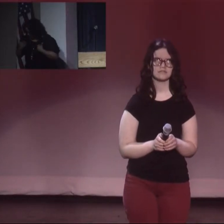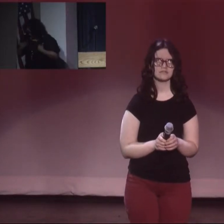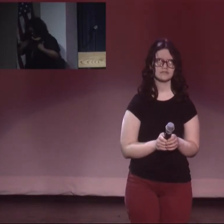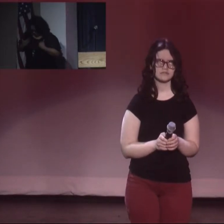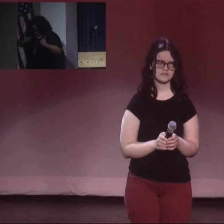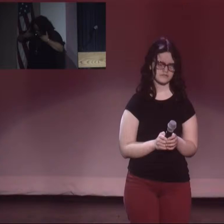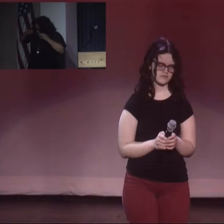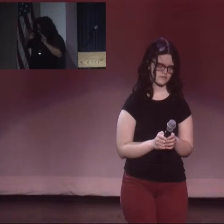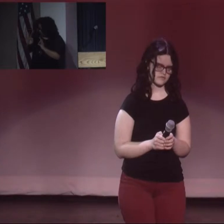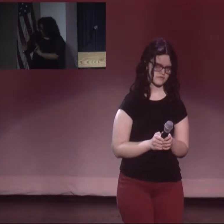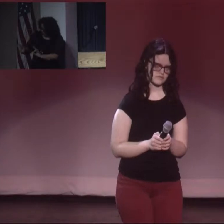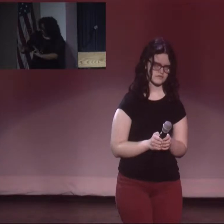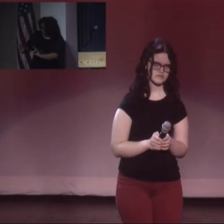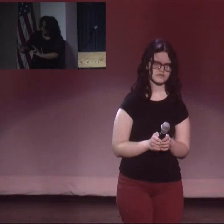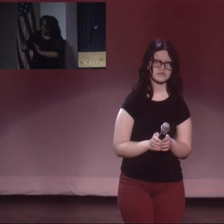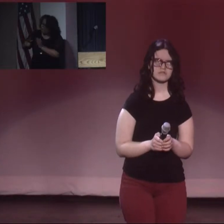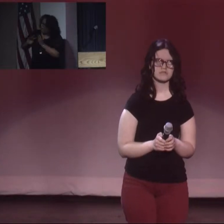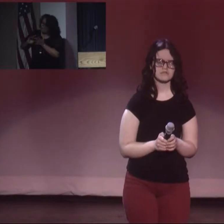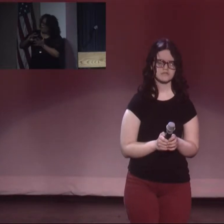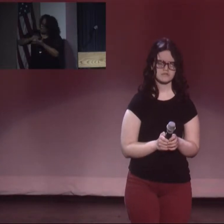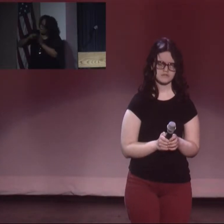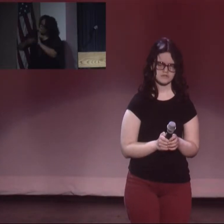everything, would it mean